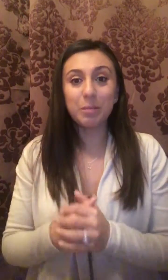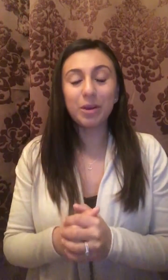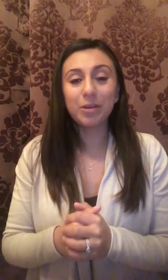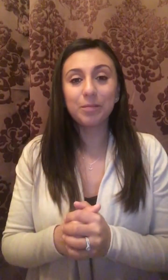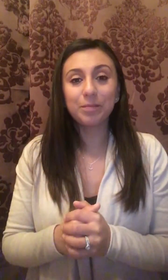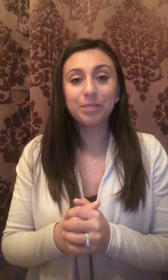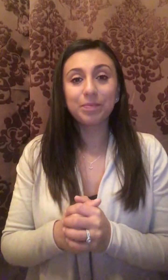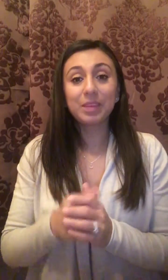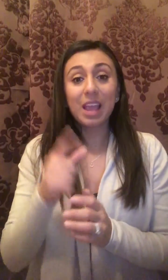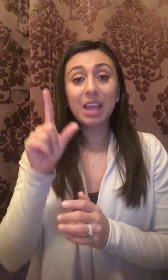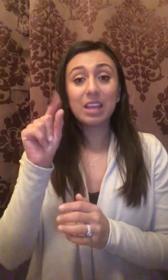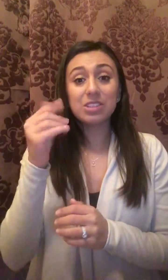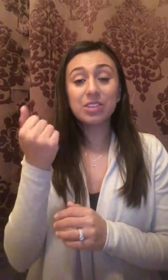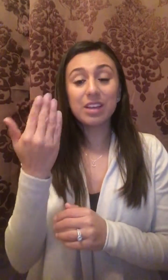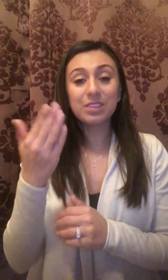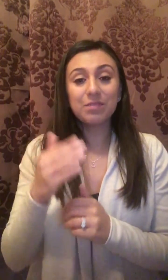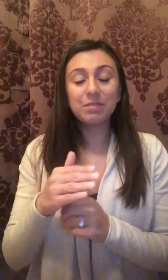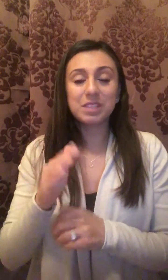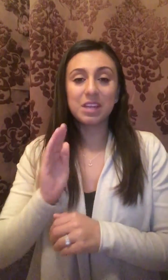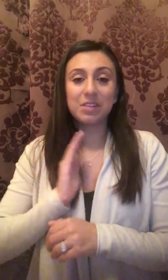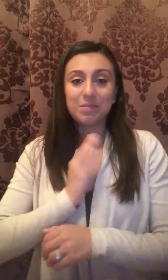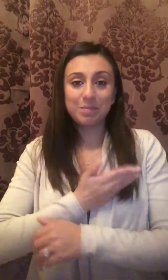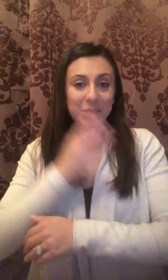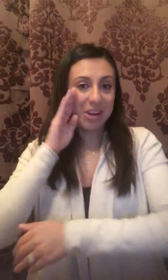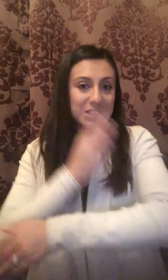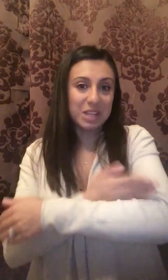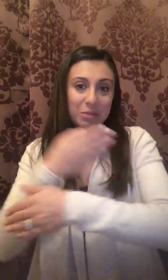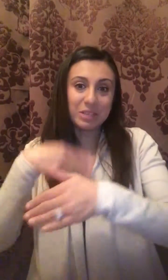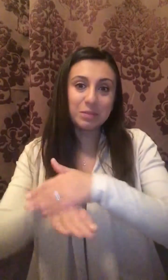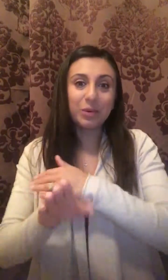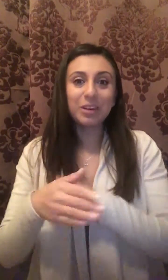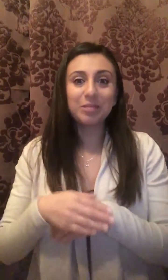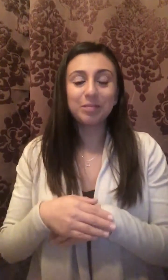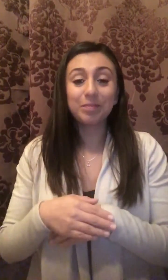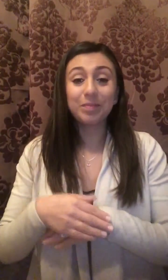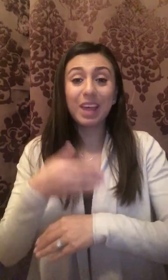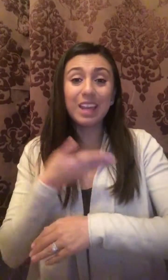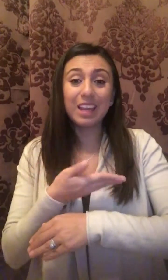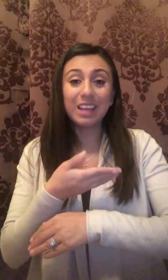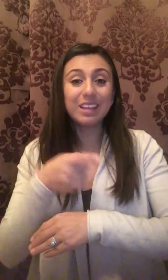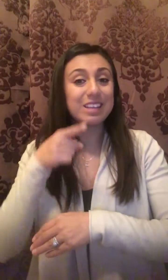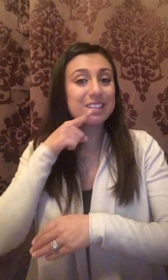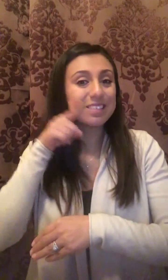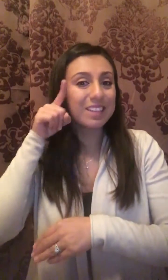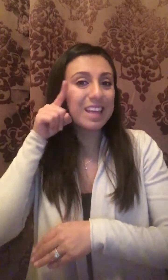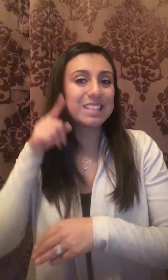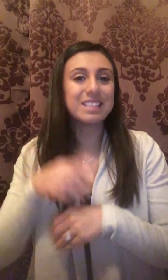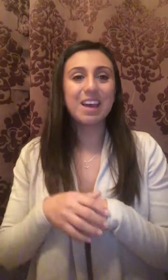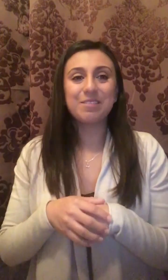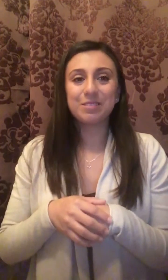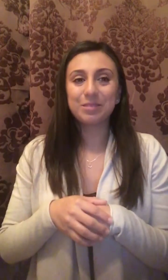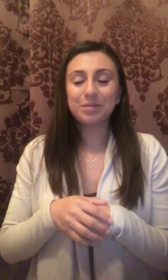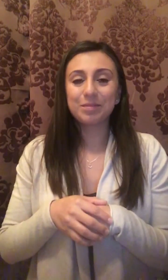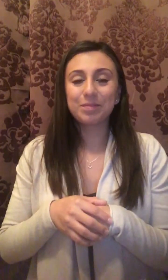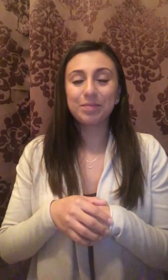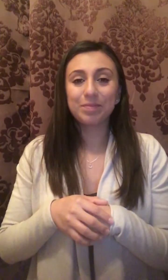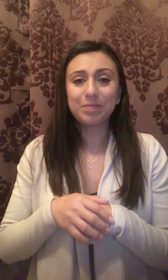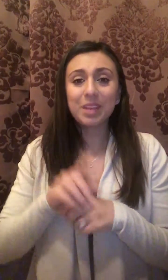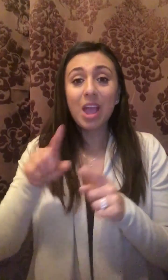member. In 2015, our son was born, and he is deaf.